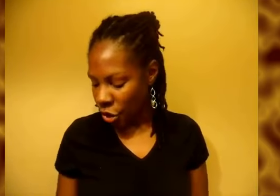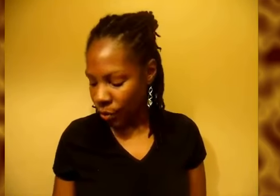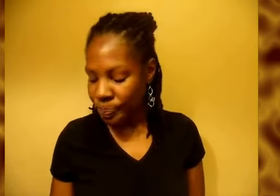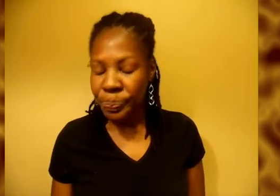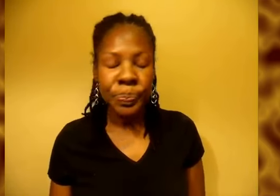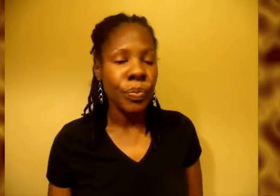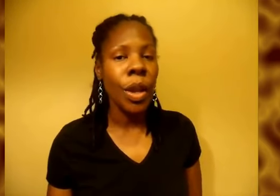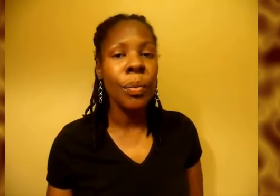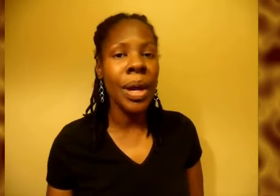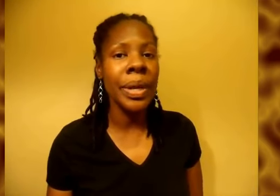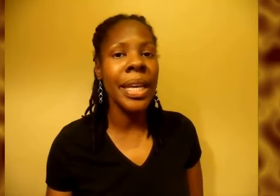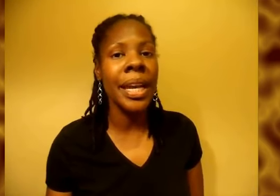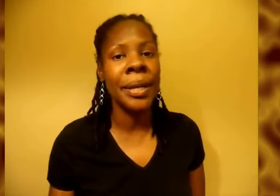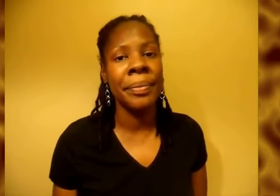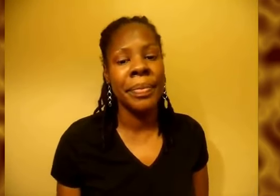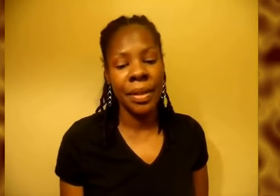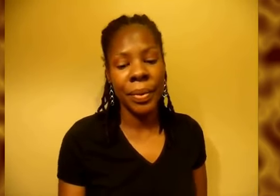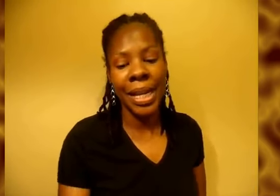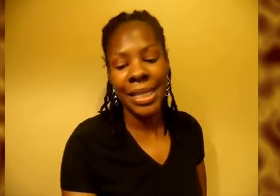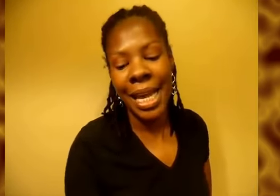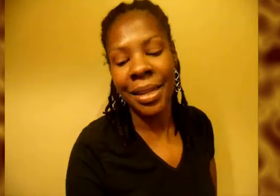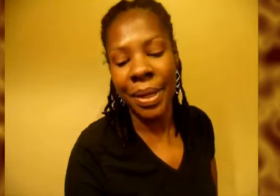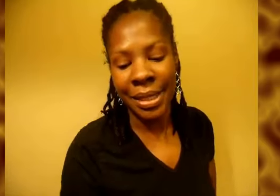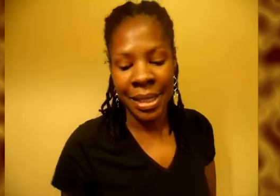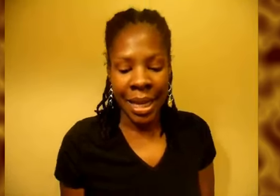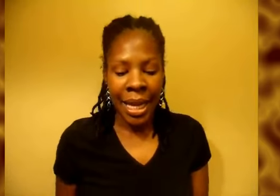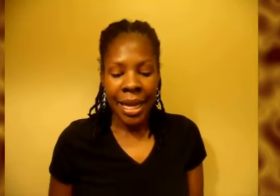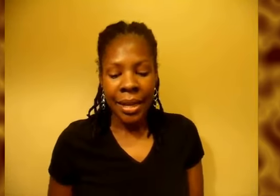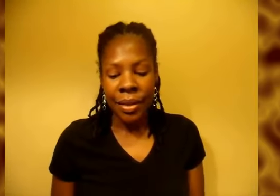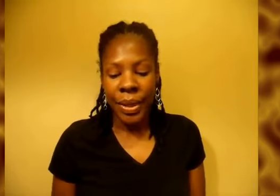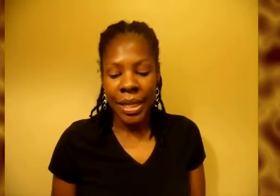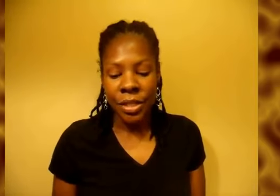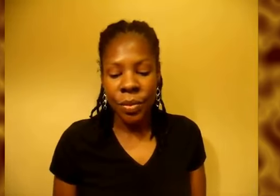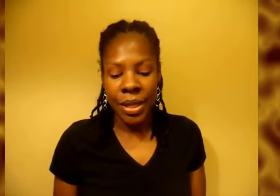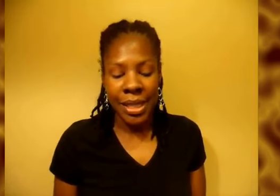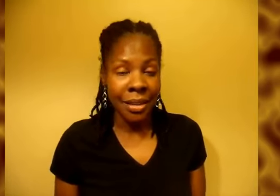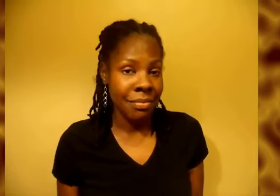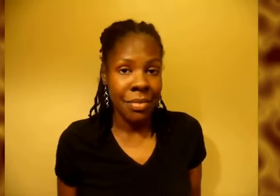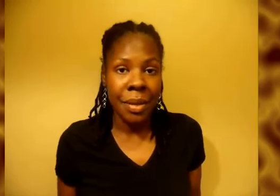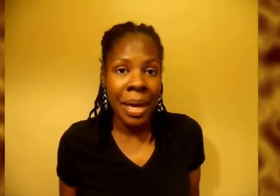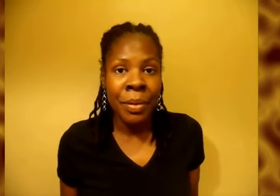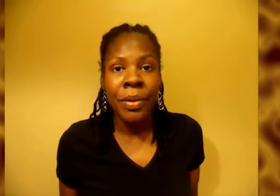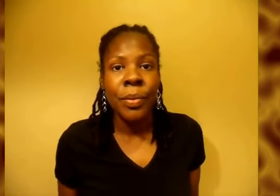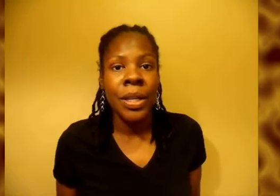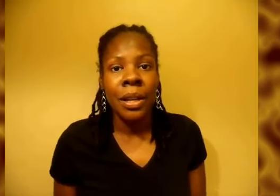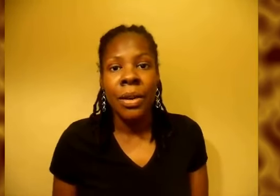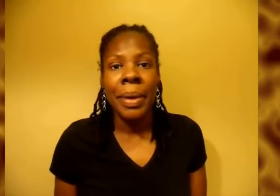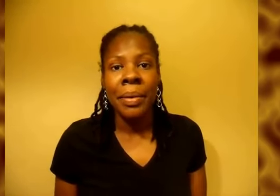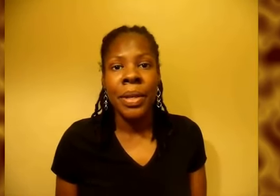So what I decided was we needed to do words that the baby would want to know and baby would